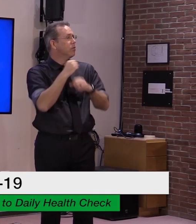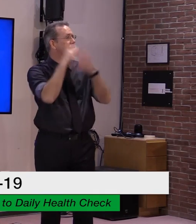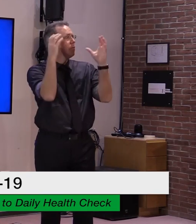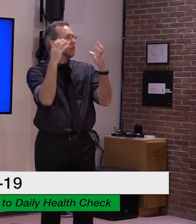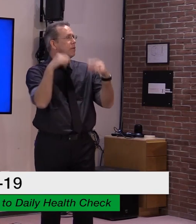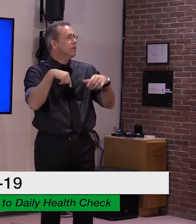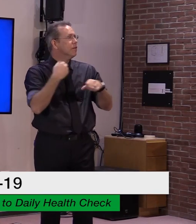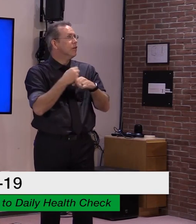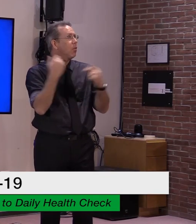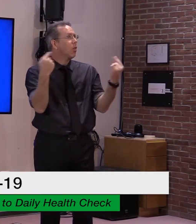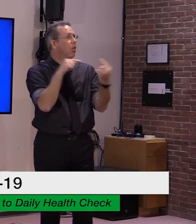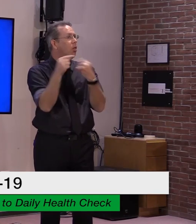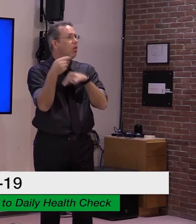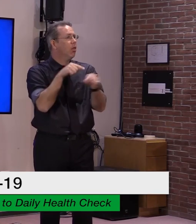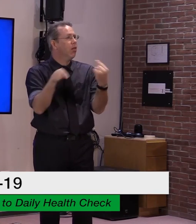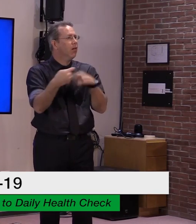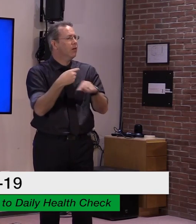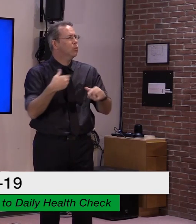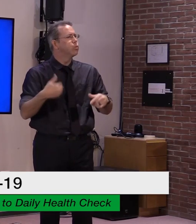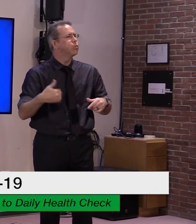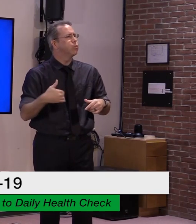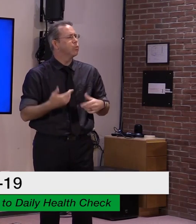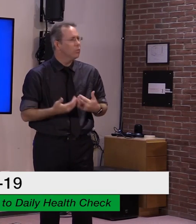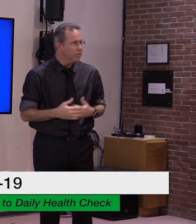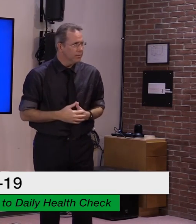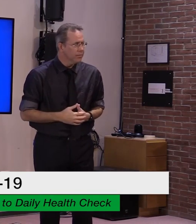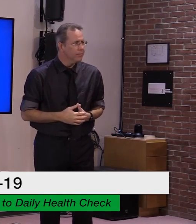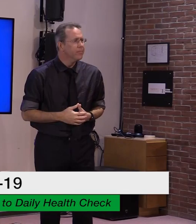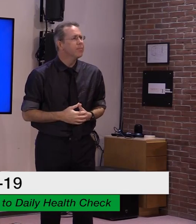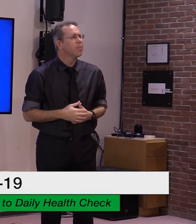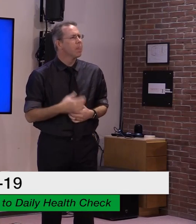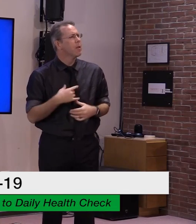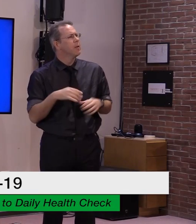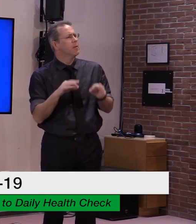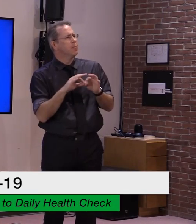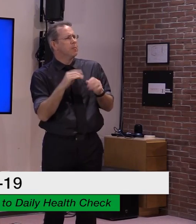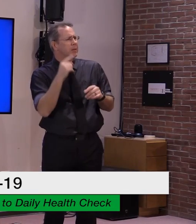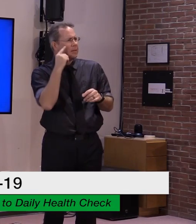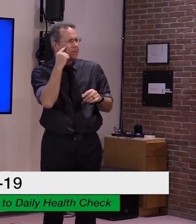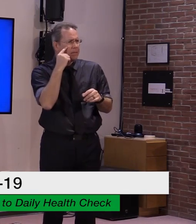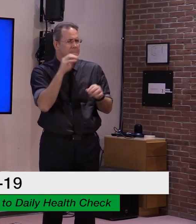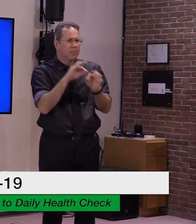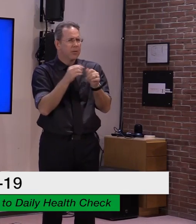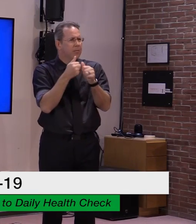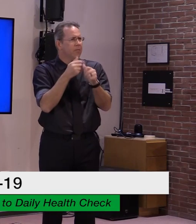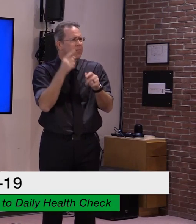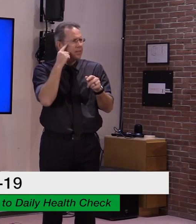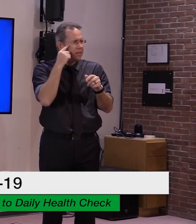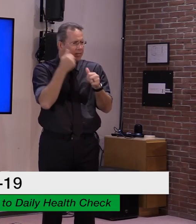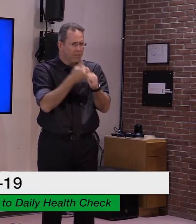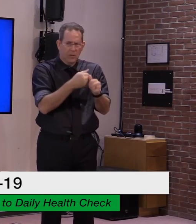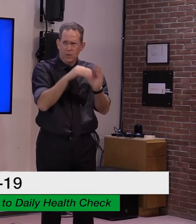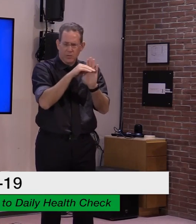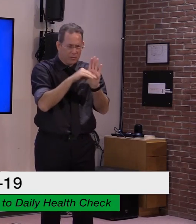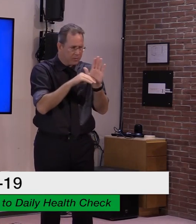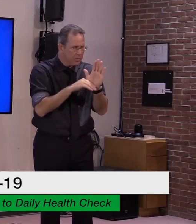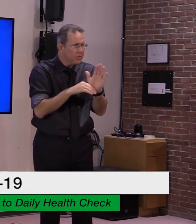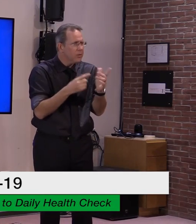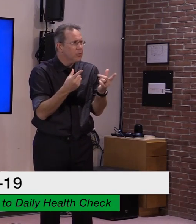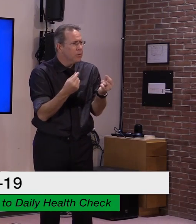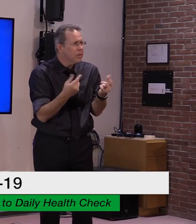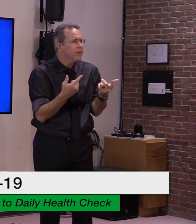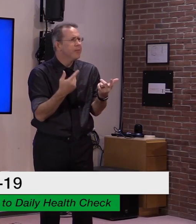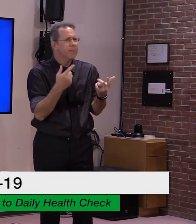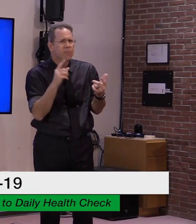see why it's so critical that vermonters follow the public health guidelines and the travel policy and quarantine or